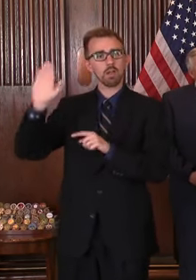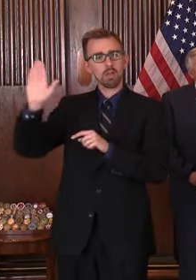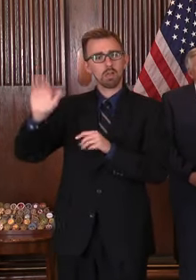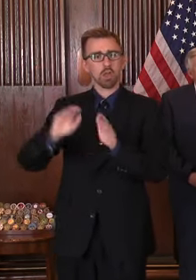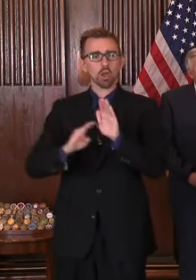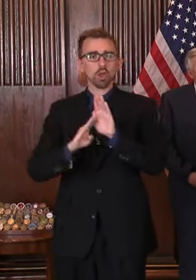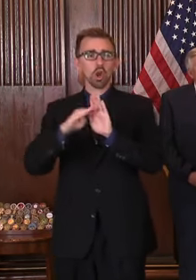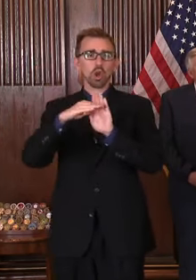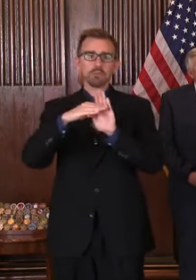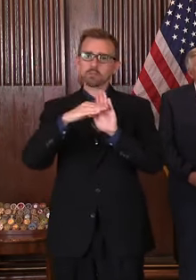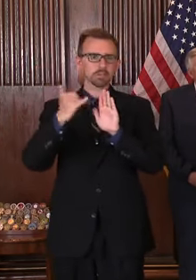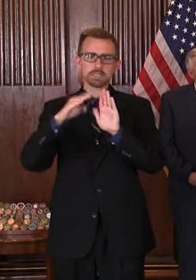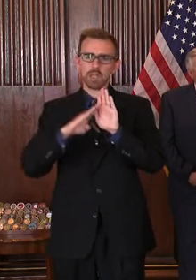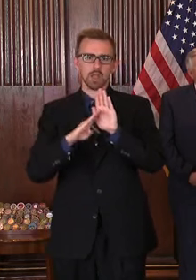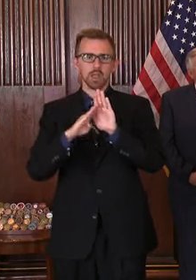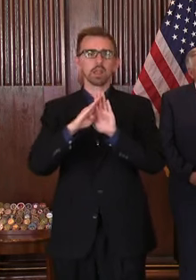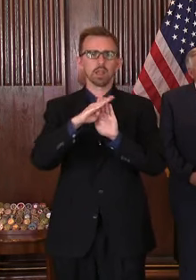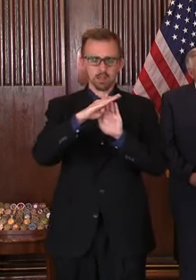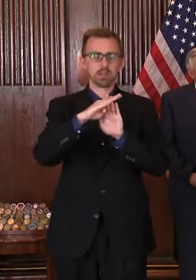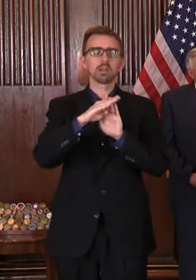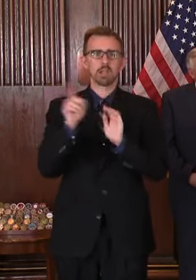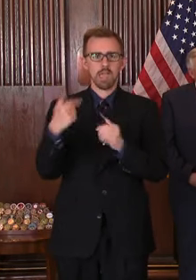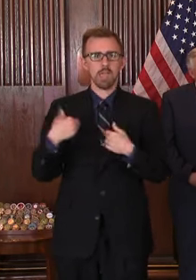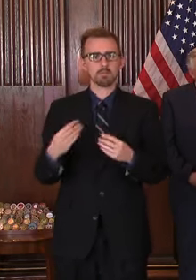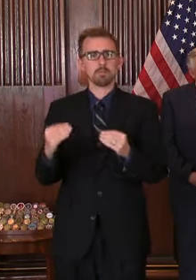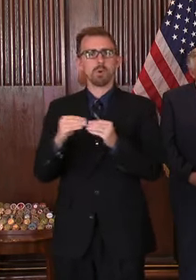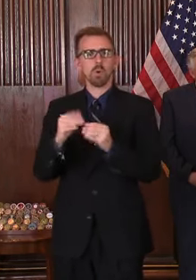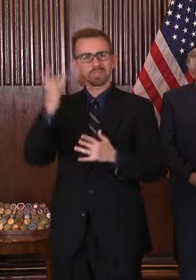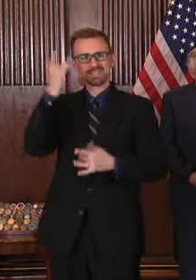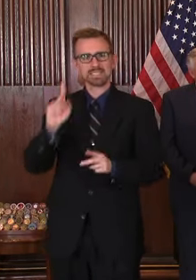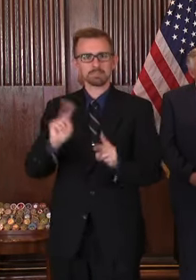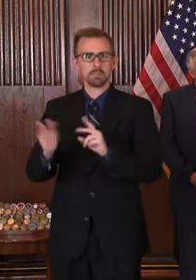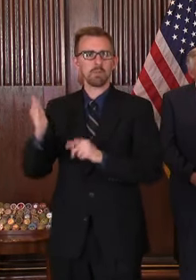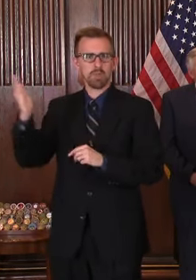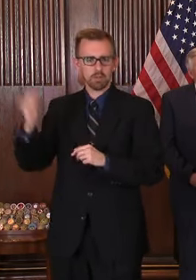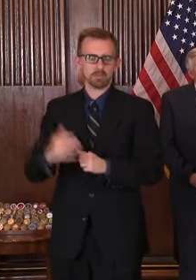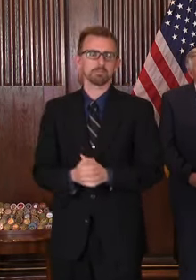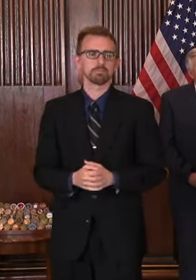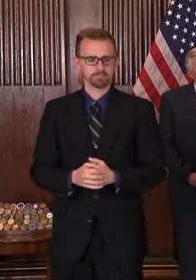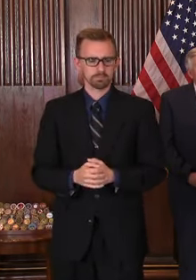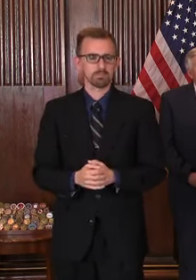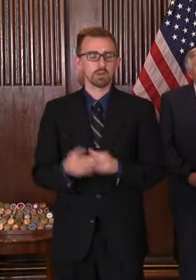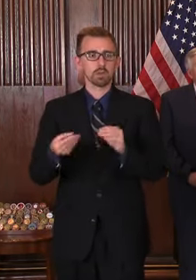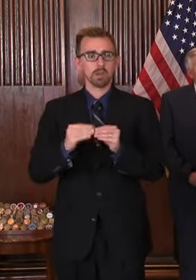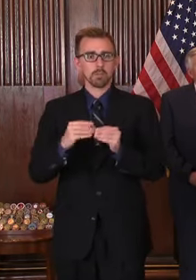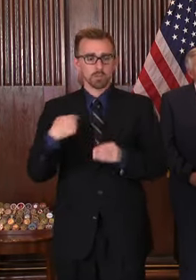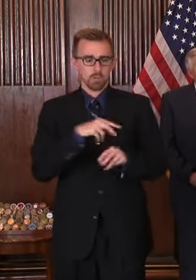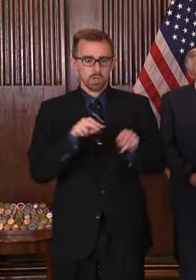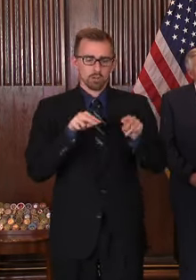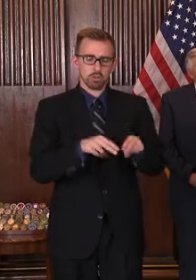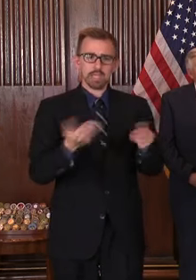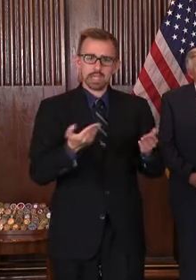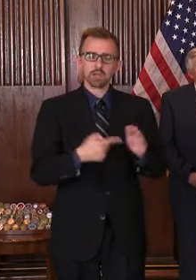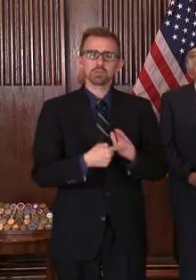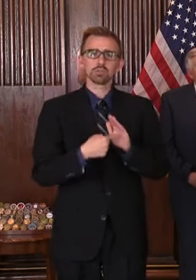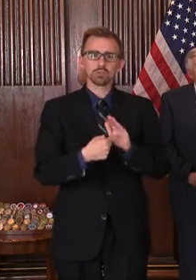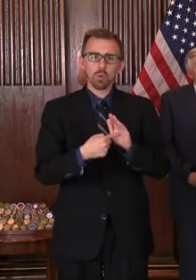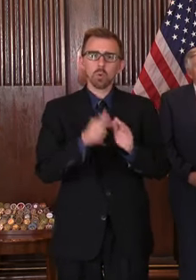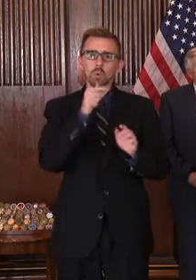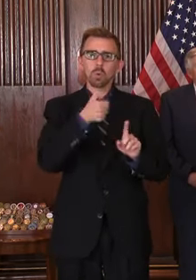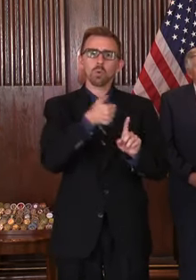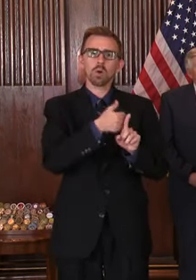curve continues to go up. They continue to have more sick people. And so the numbers you're looking at reflect